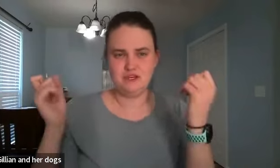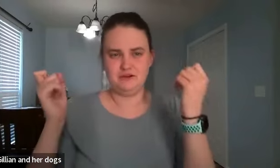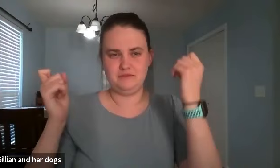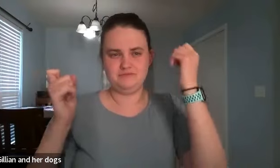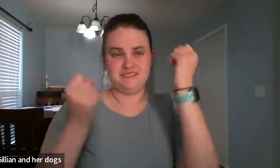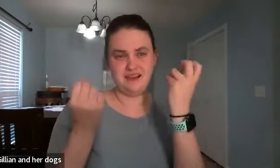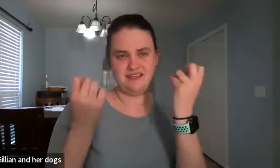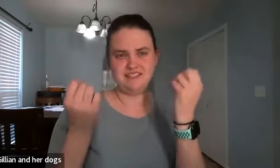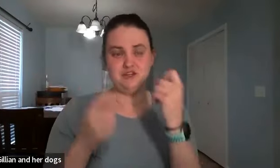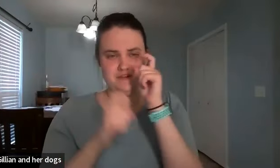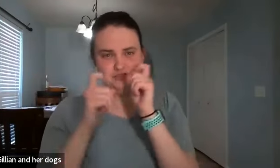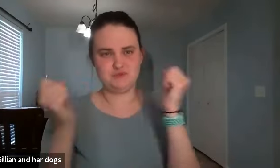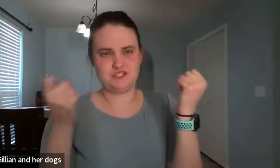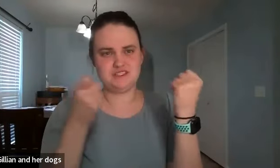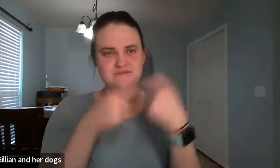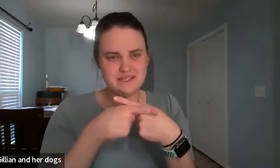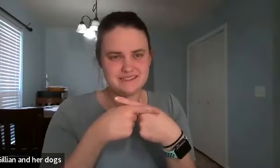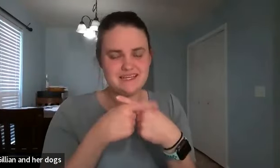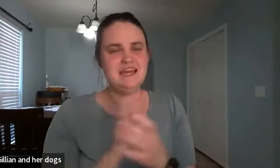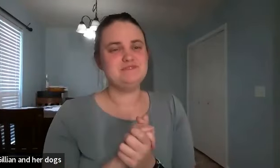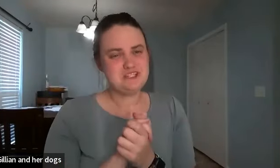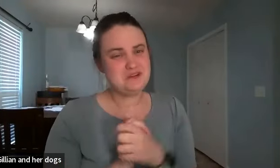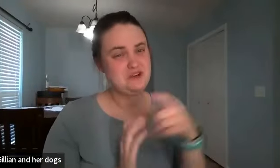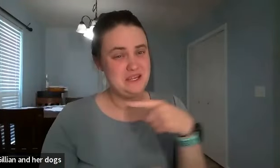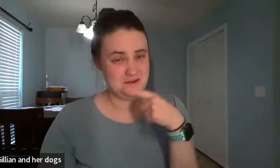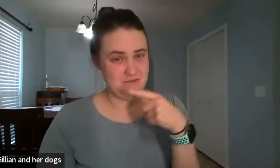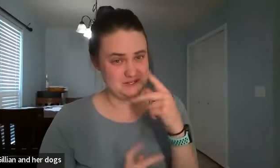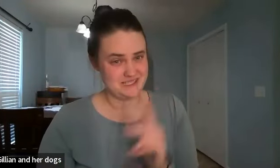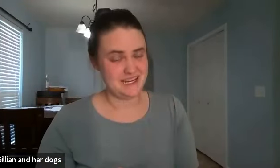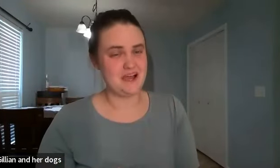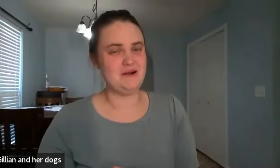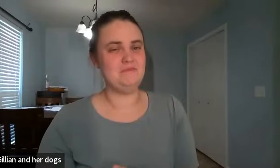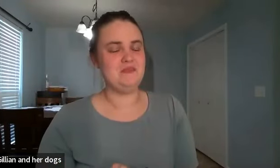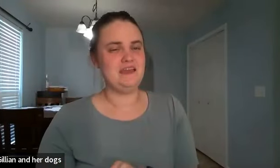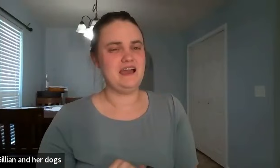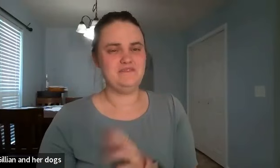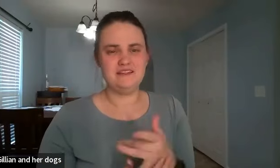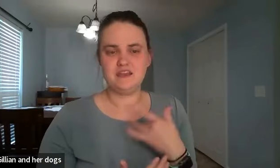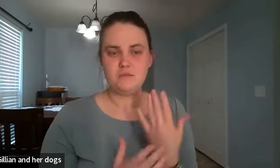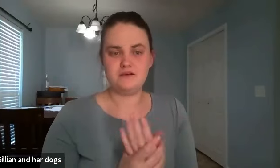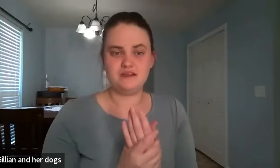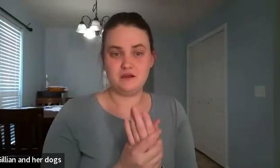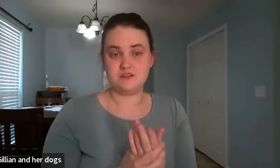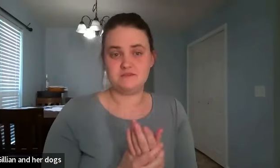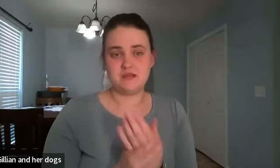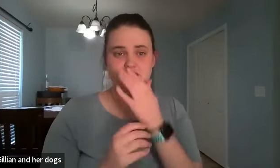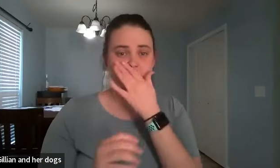your signs and your facial expressions conflict, especially when you're a hearing person, I feel like it comes off sometimes that